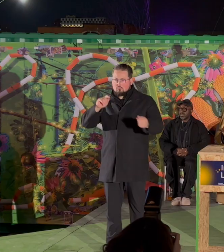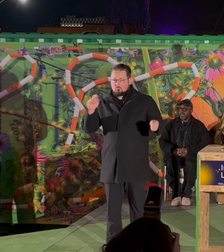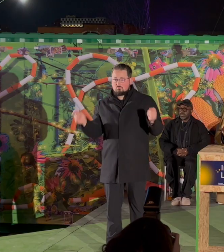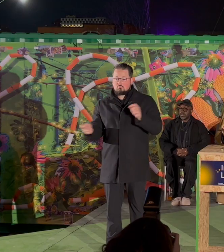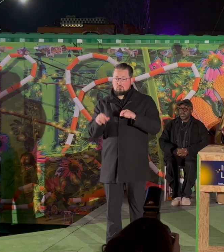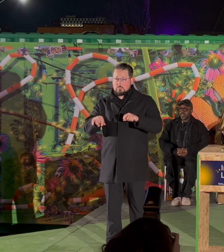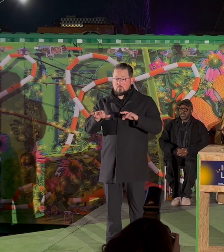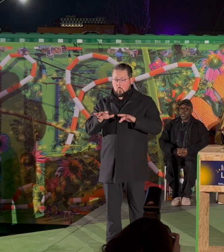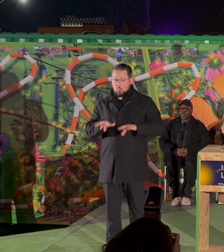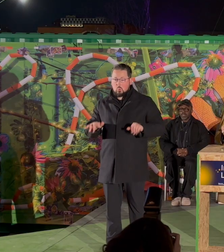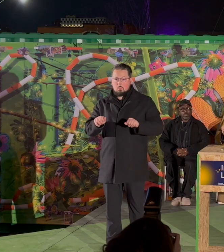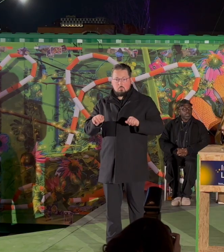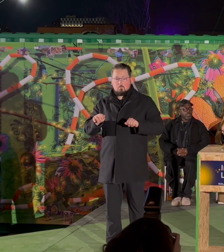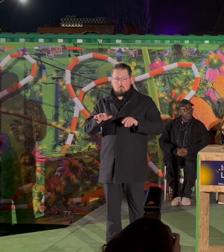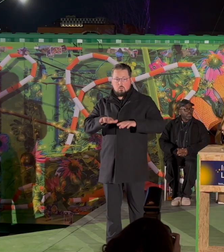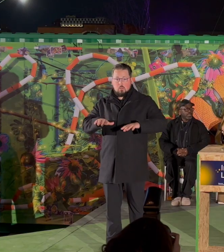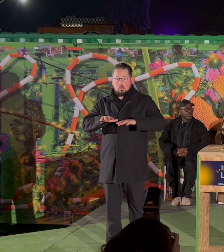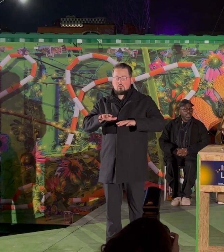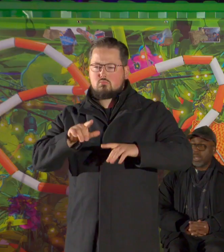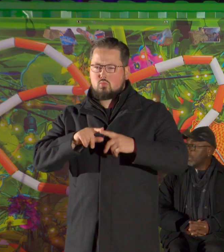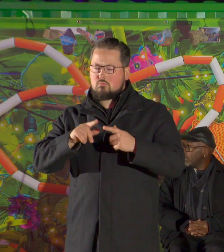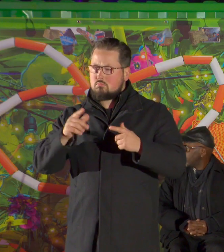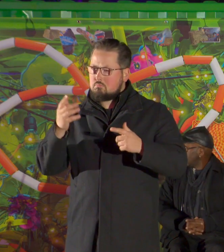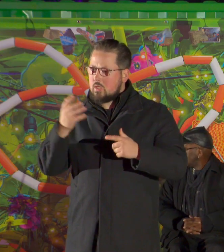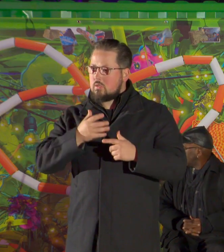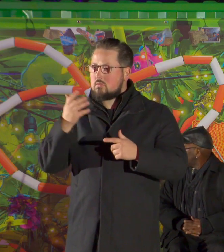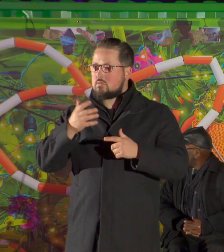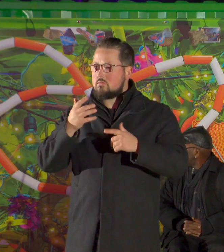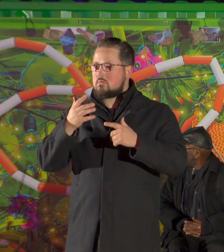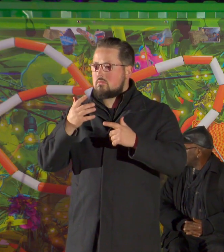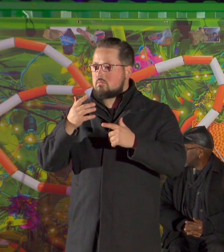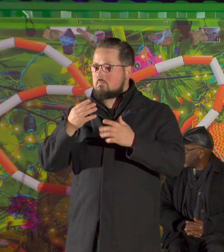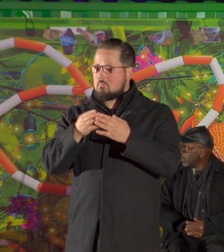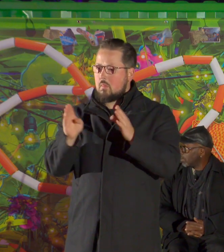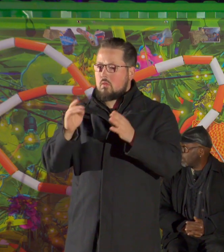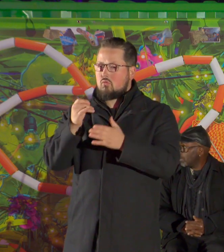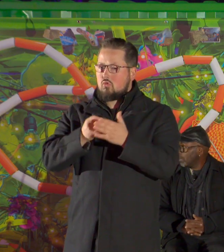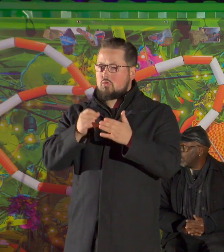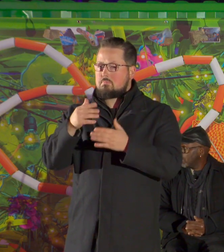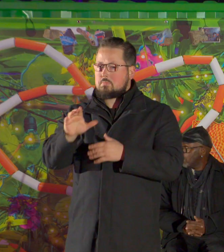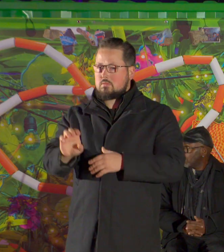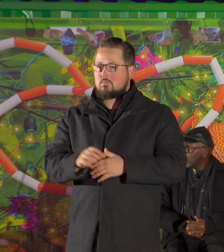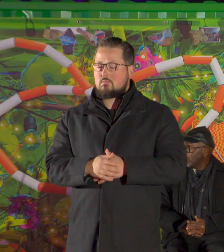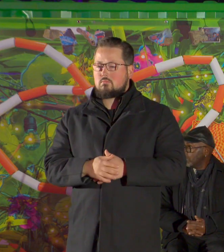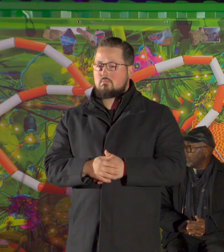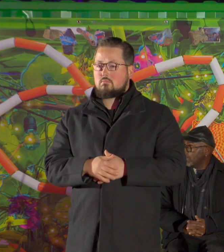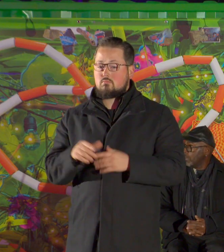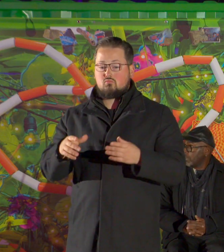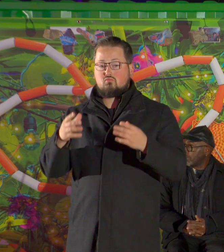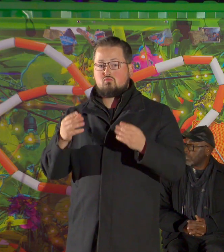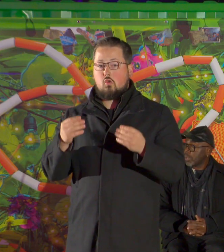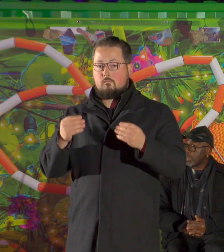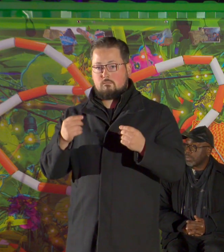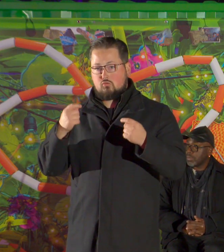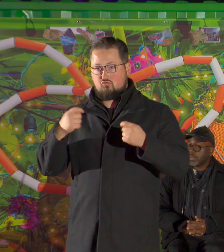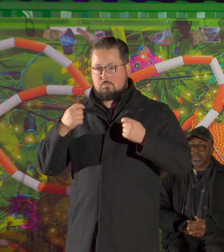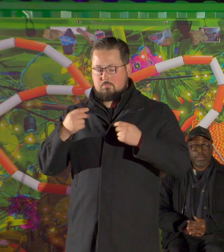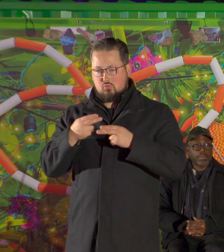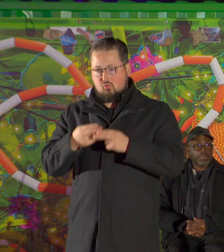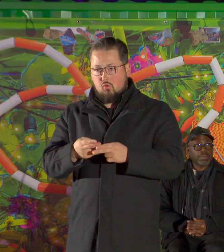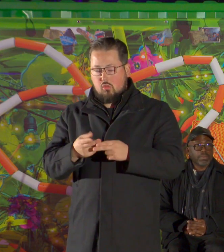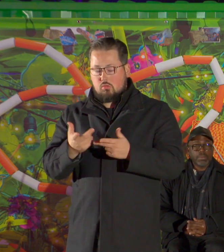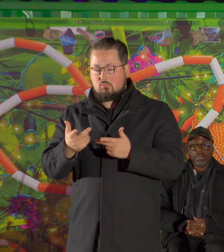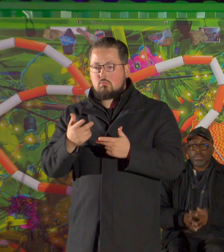vacant lot into a dynamic public art space. Soft Gym, as it's called, is